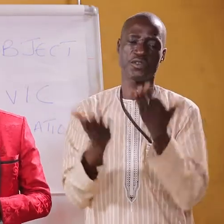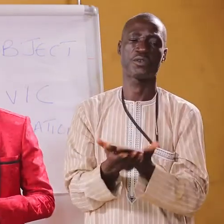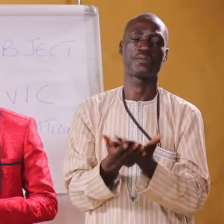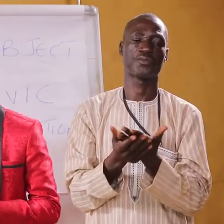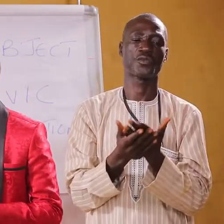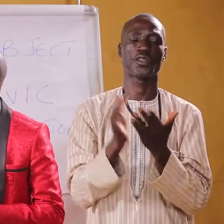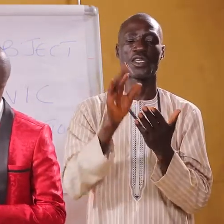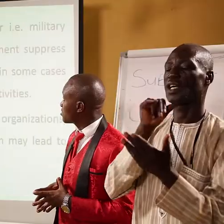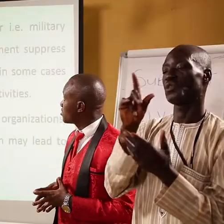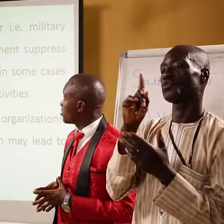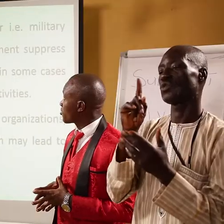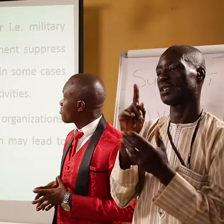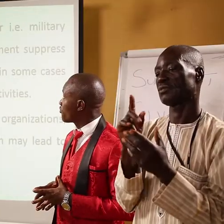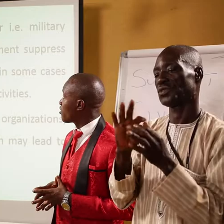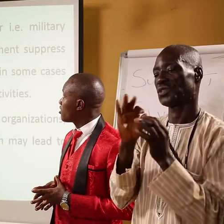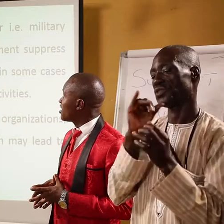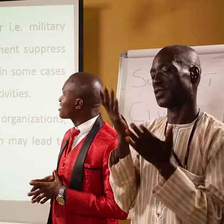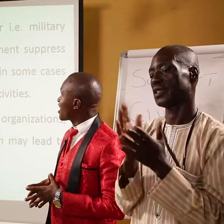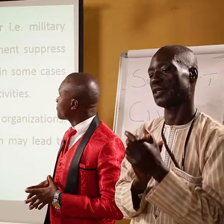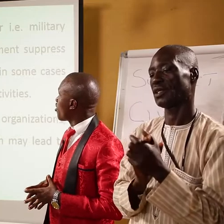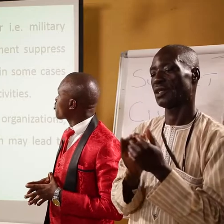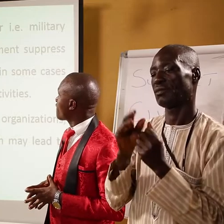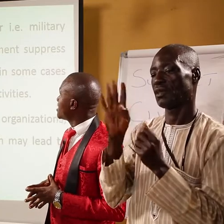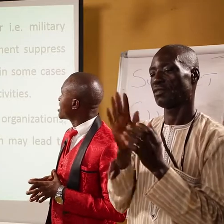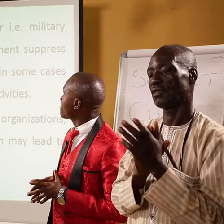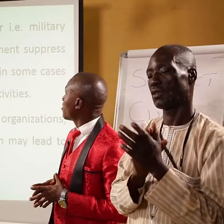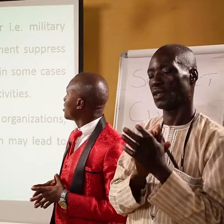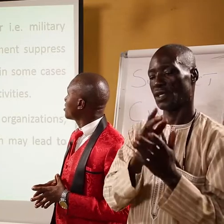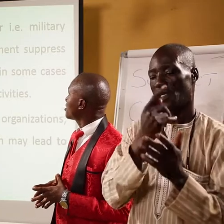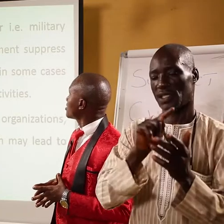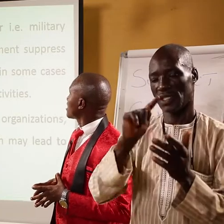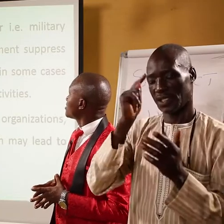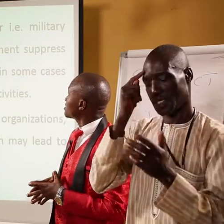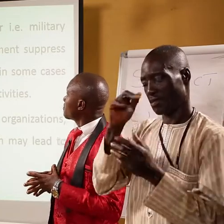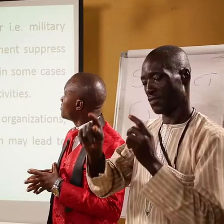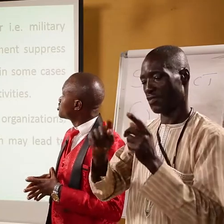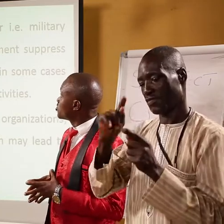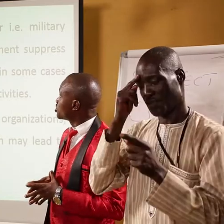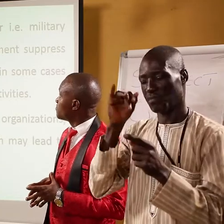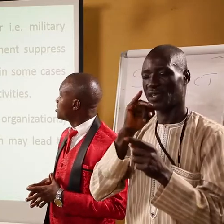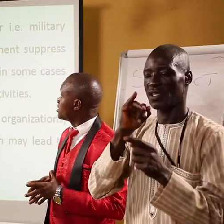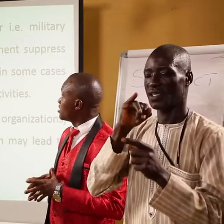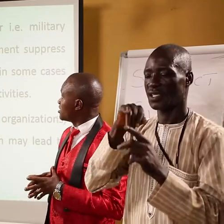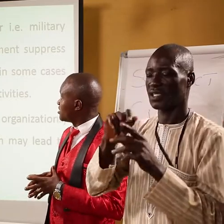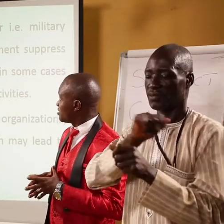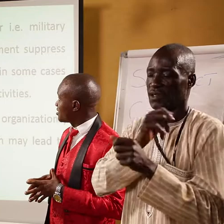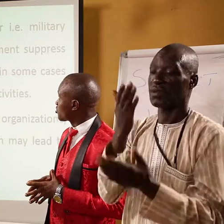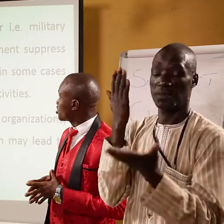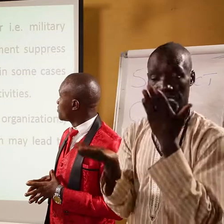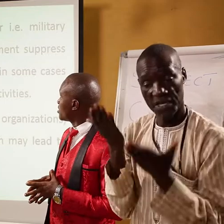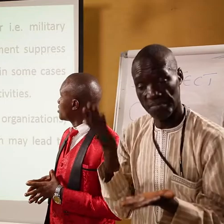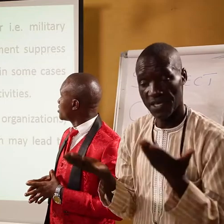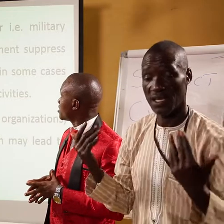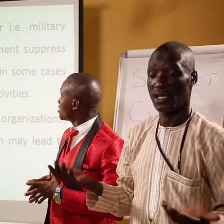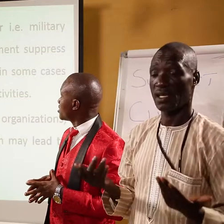them. Number four, type of government in power. That is, military regime,